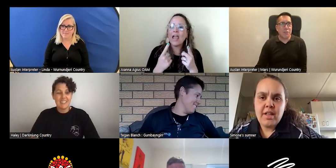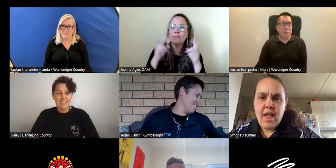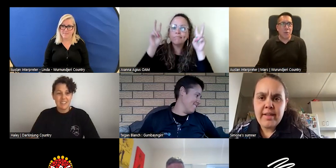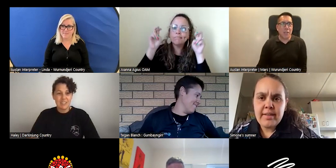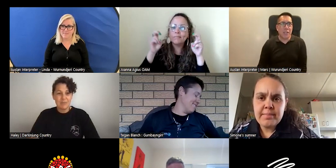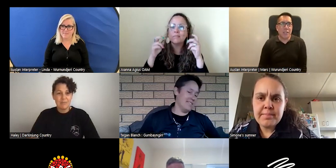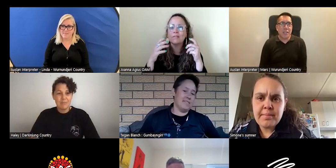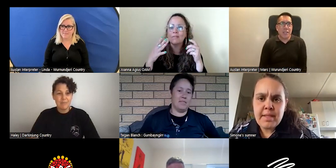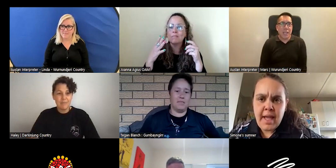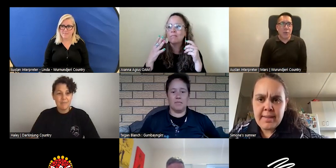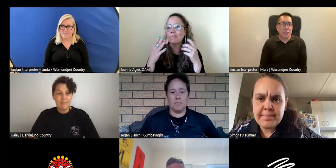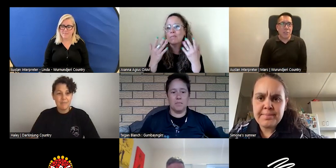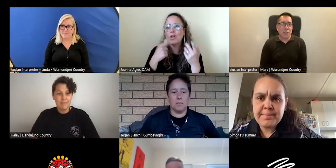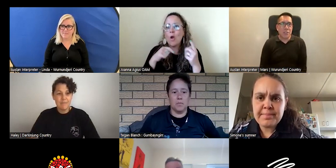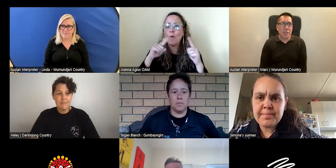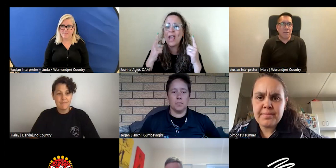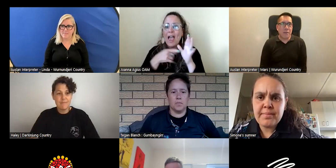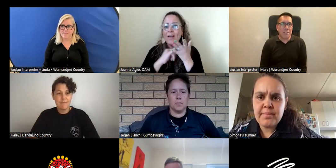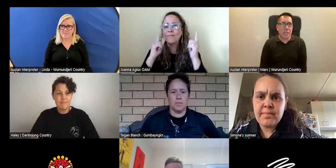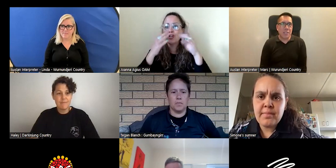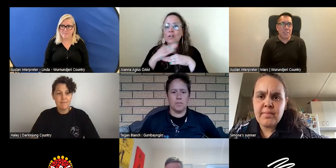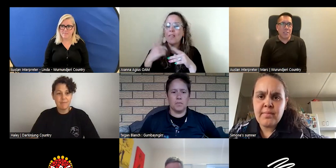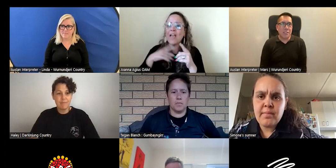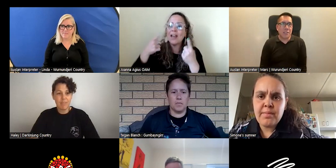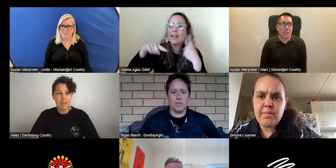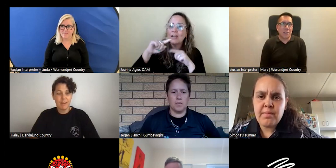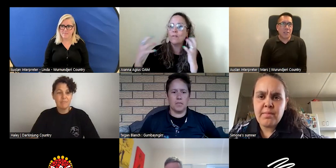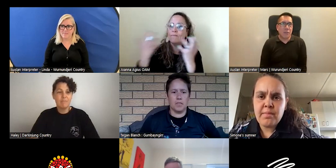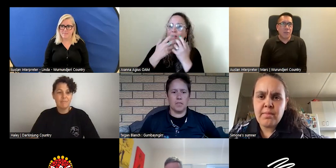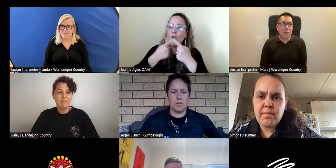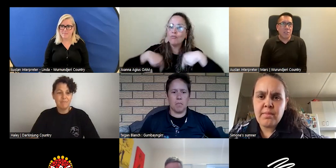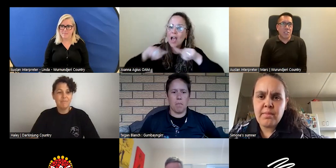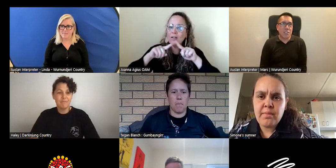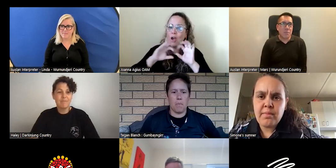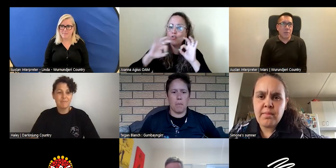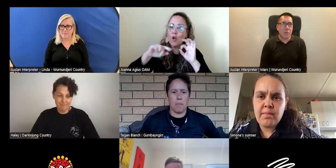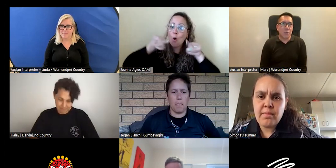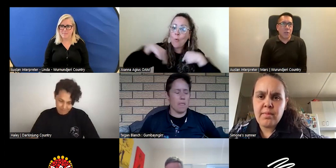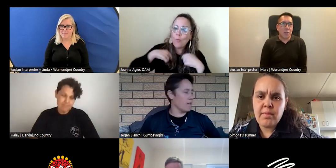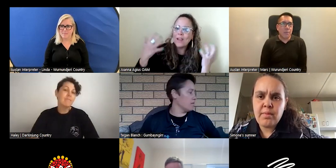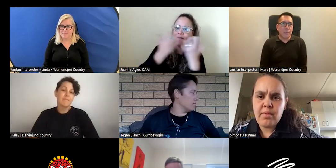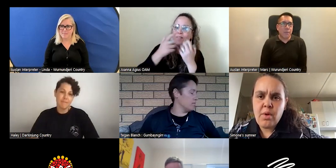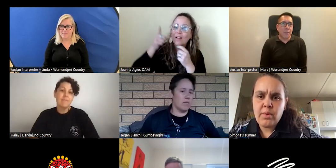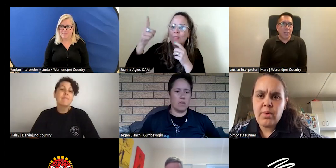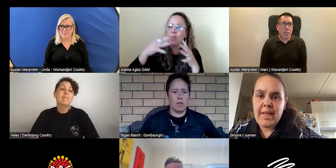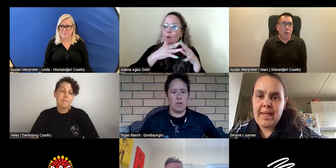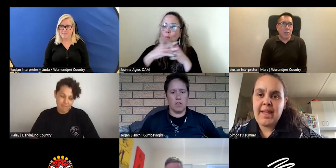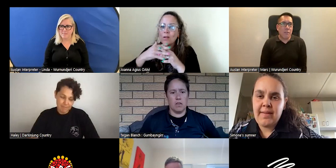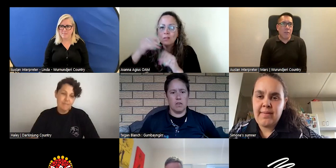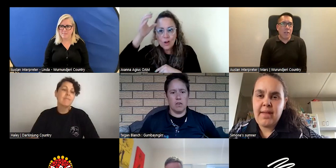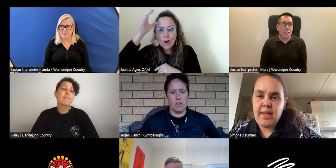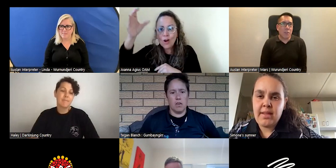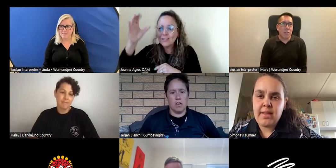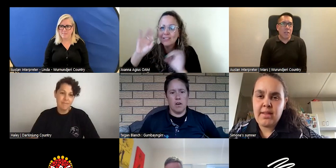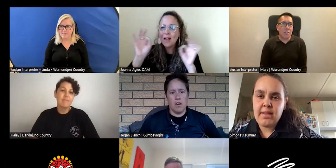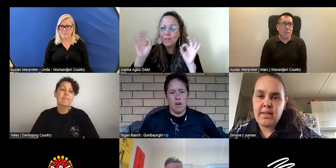Yeah, just from Joanna. And also there's that famous saying, isn't it, for the First Nations people, you need to fit